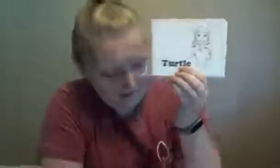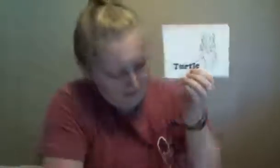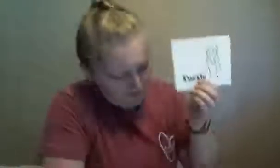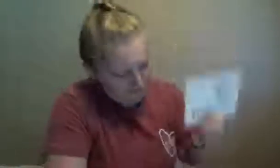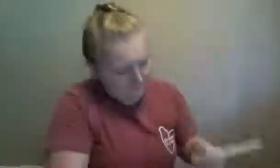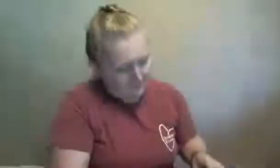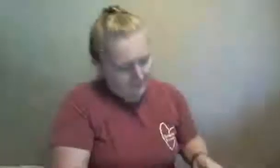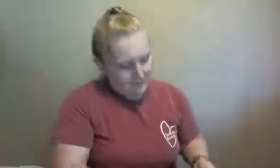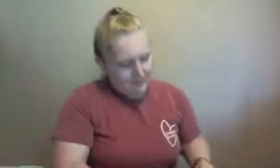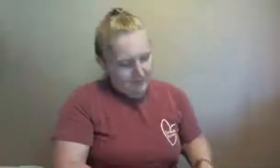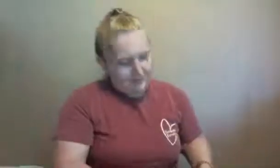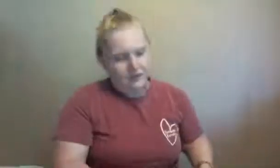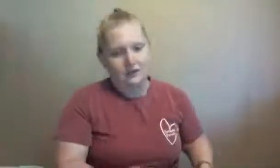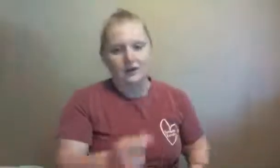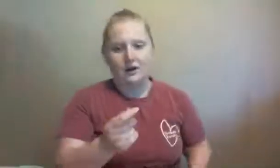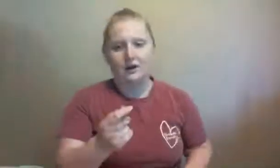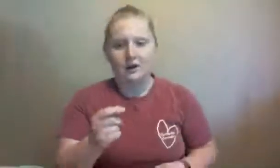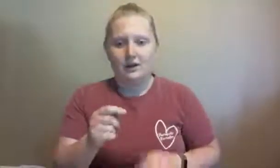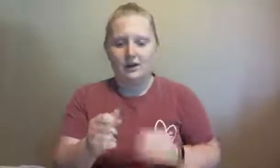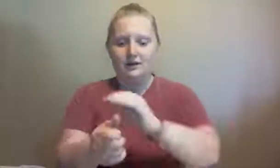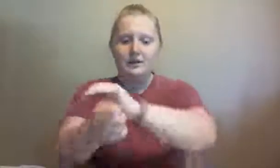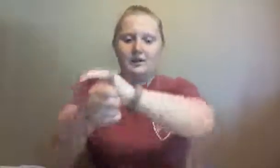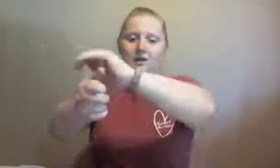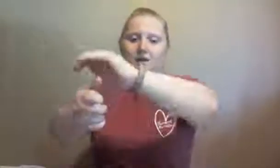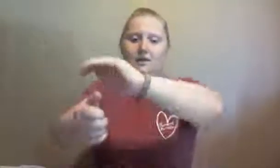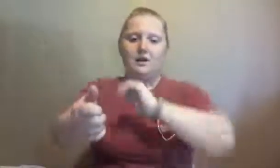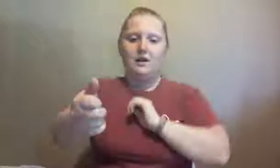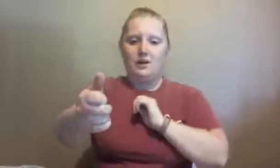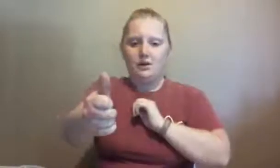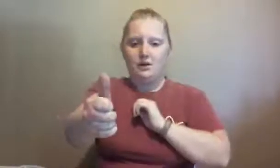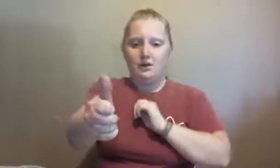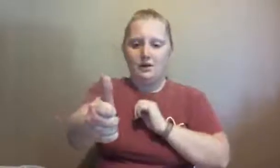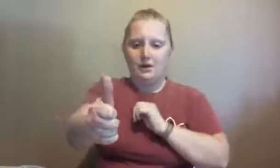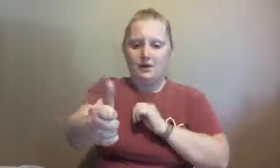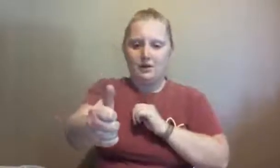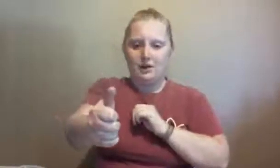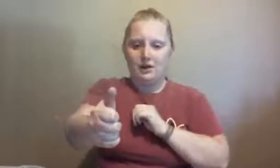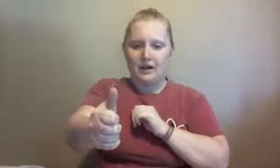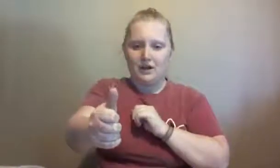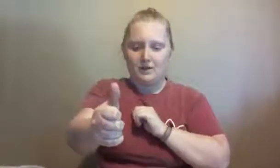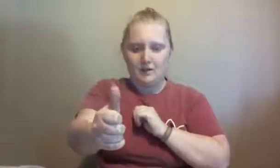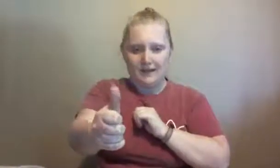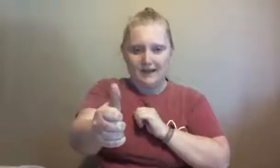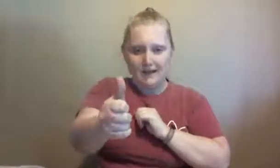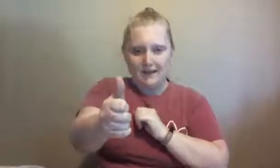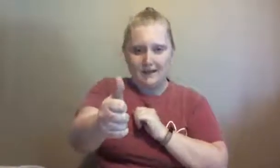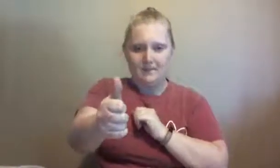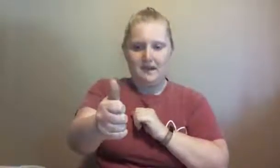signs. So turtle, you put your hand almost like in a thumbs up,